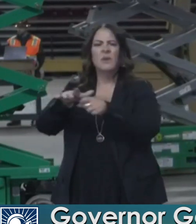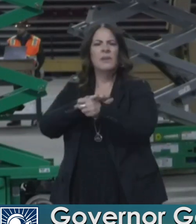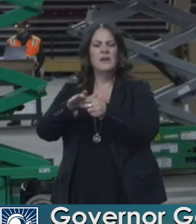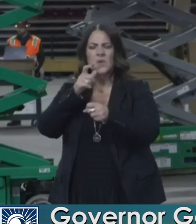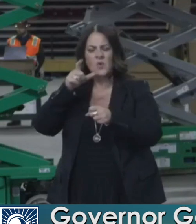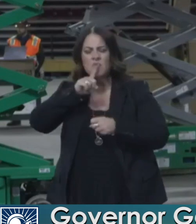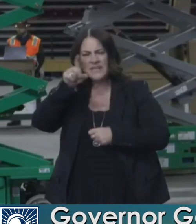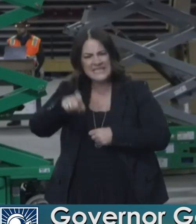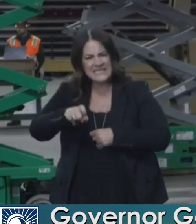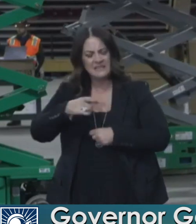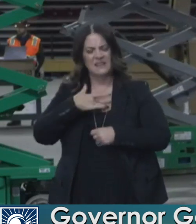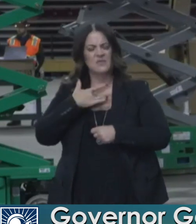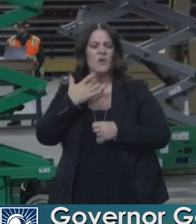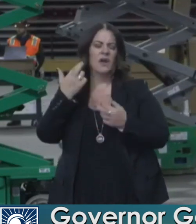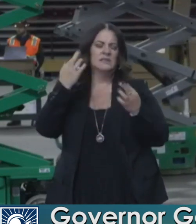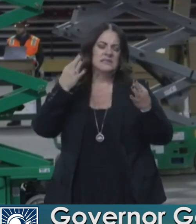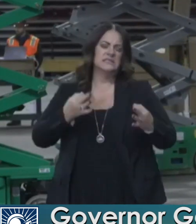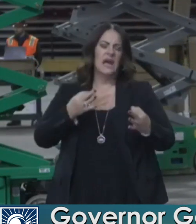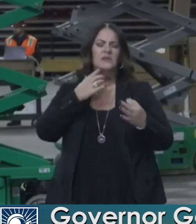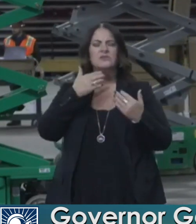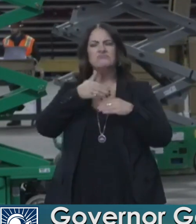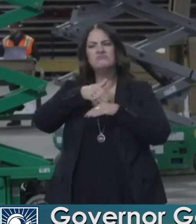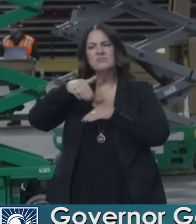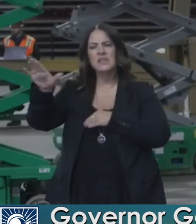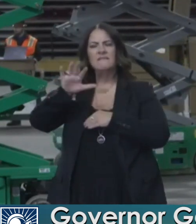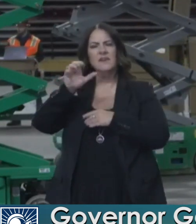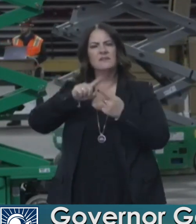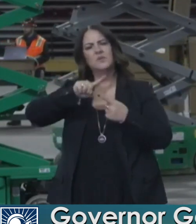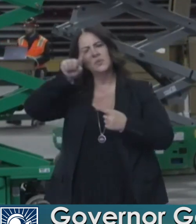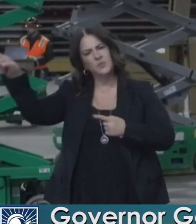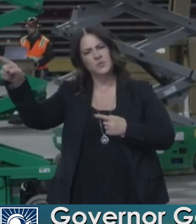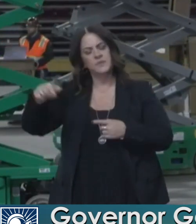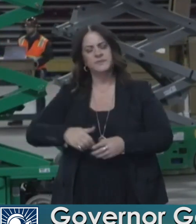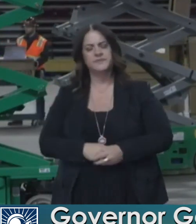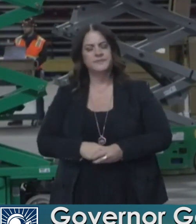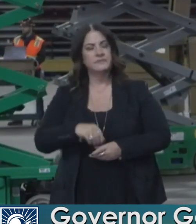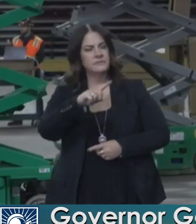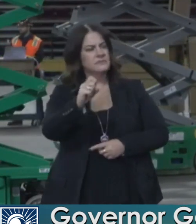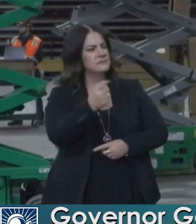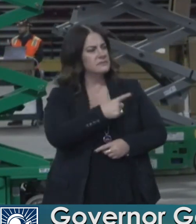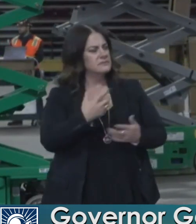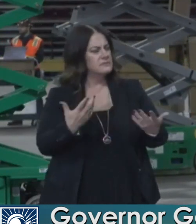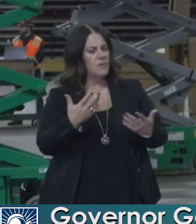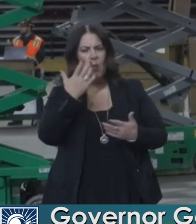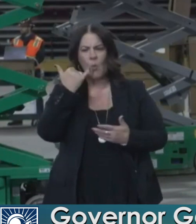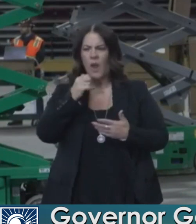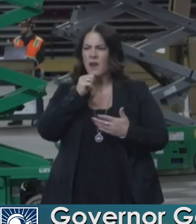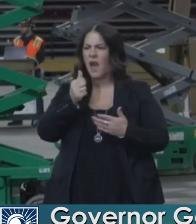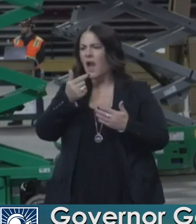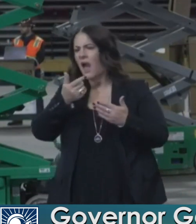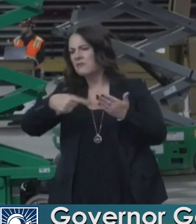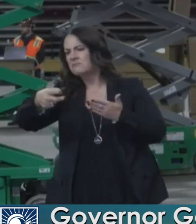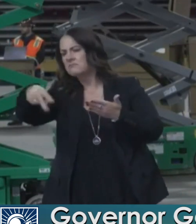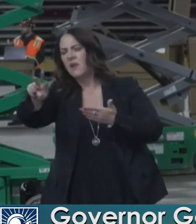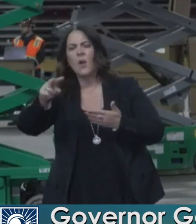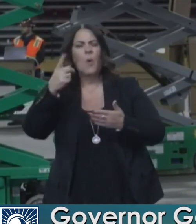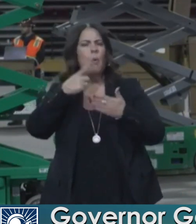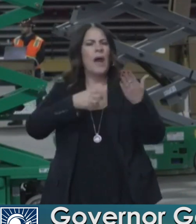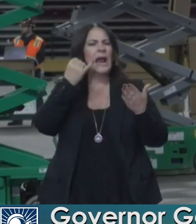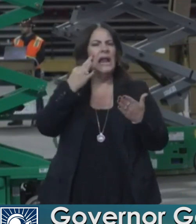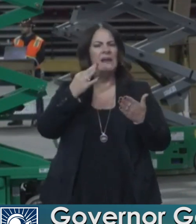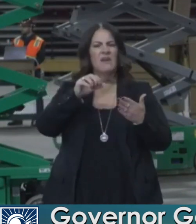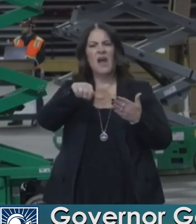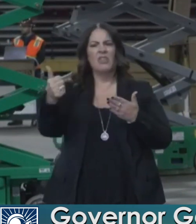appropriate to send those. What happens if Californians need those 500 ventilators back in a few weeks? Well, if we need them back in a few weeks, we'll get them